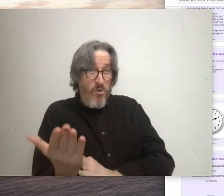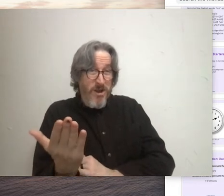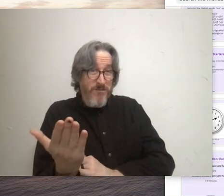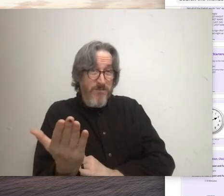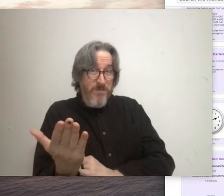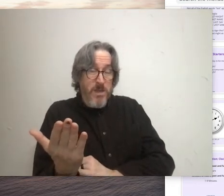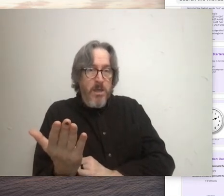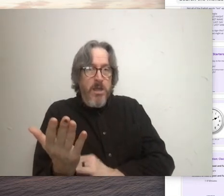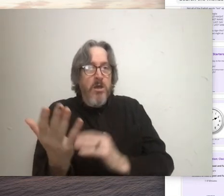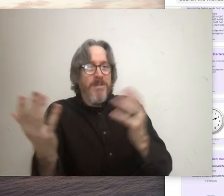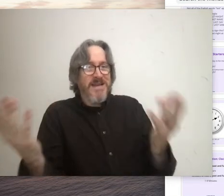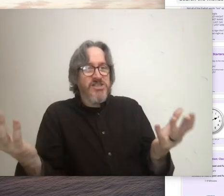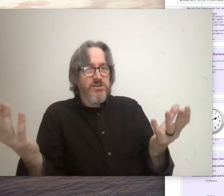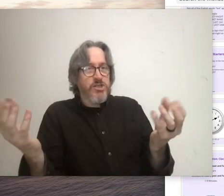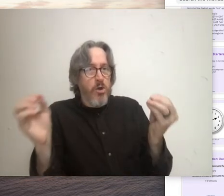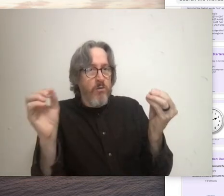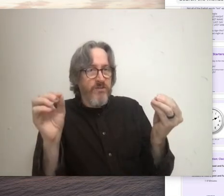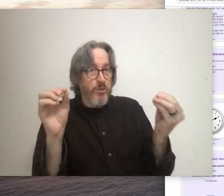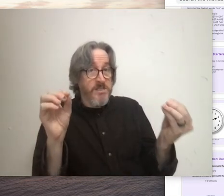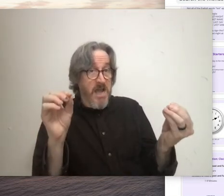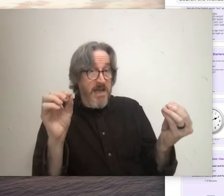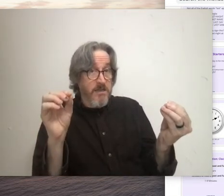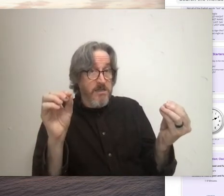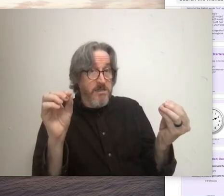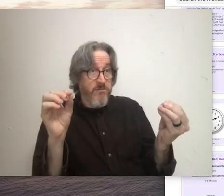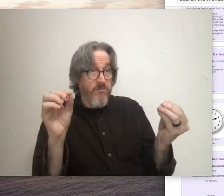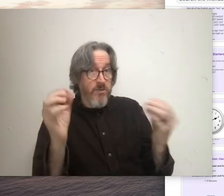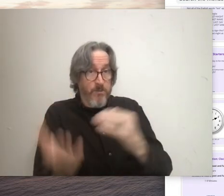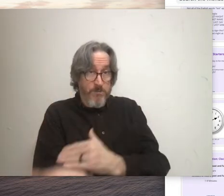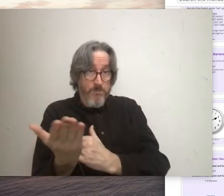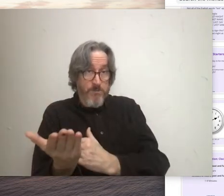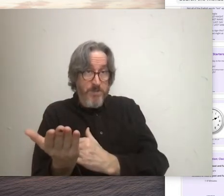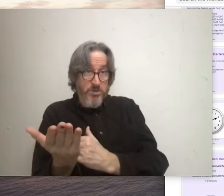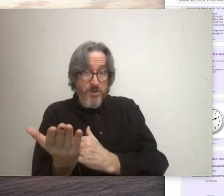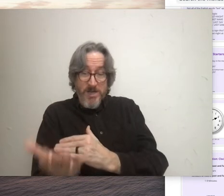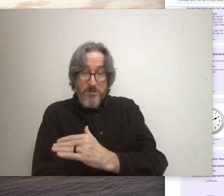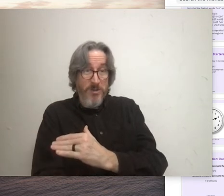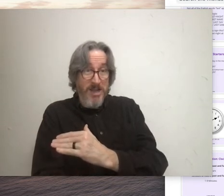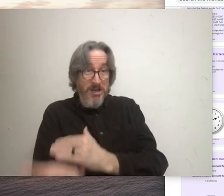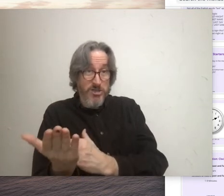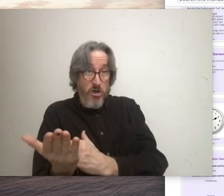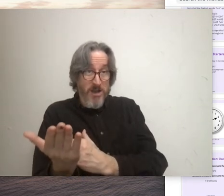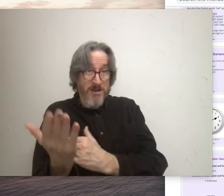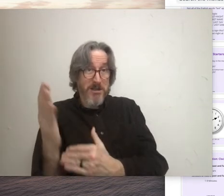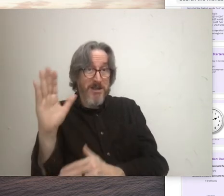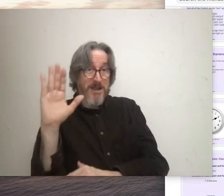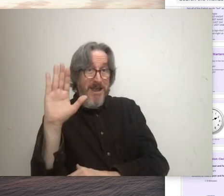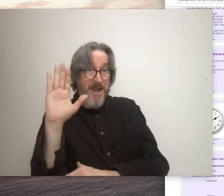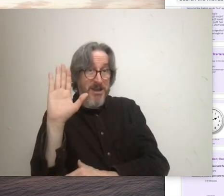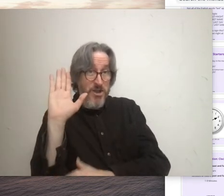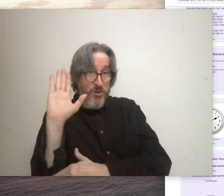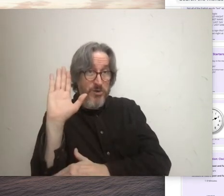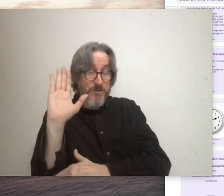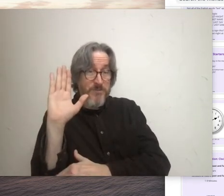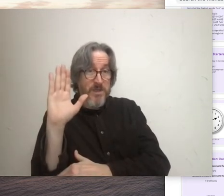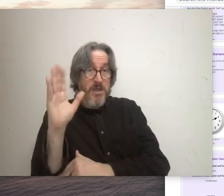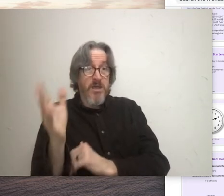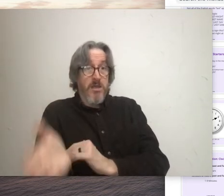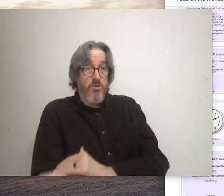5 in the morning, because there are so few signs between like dawn and